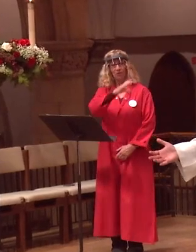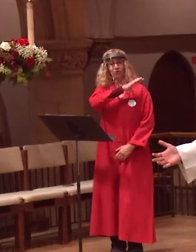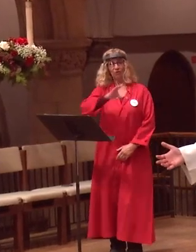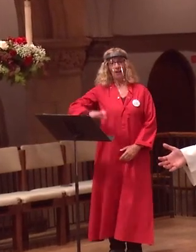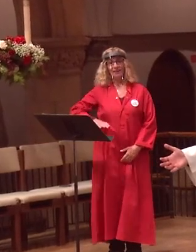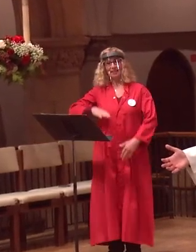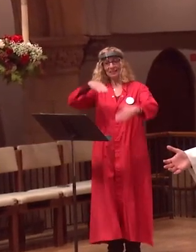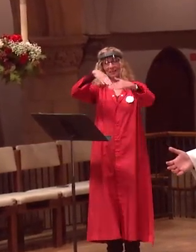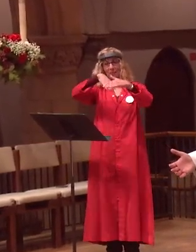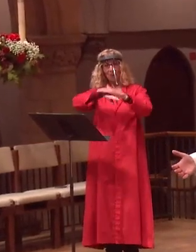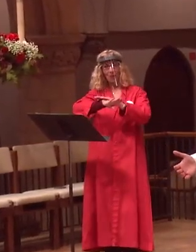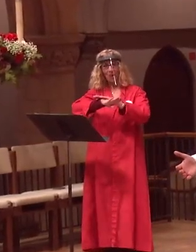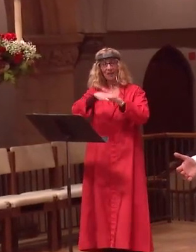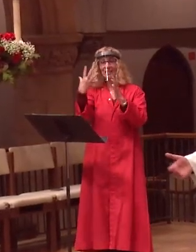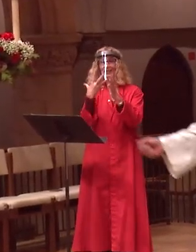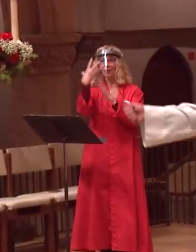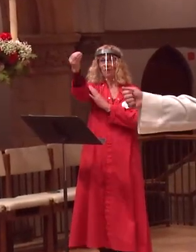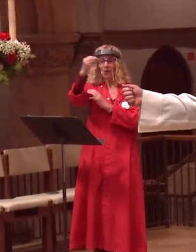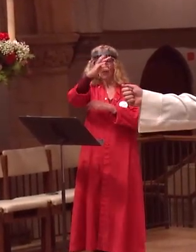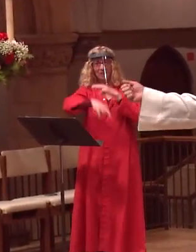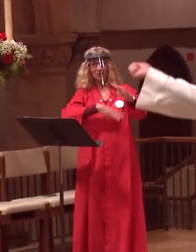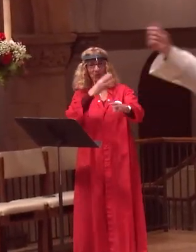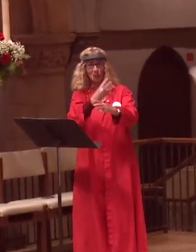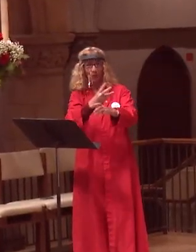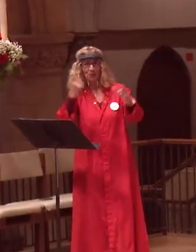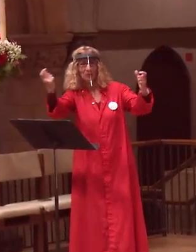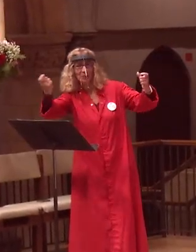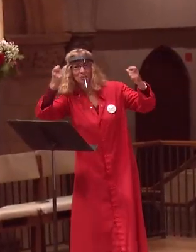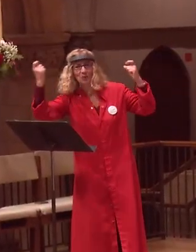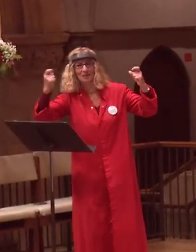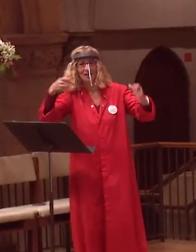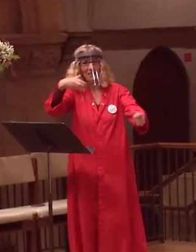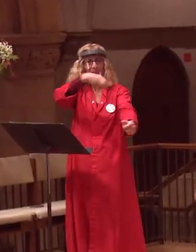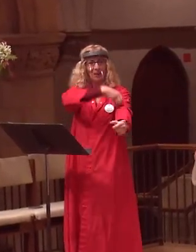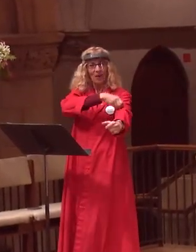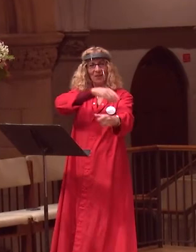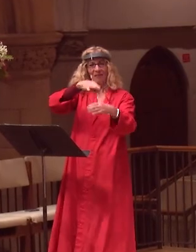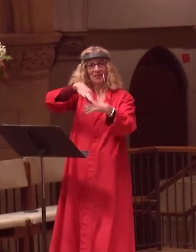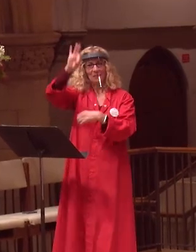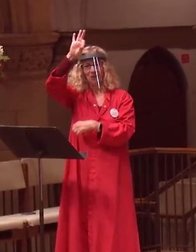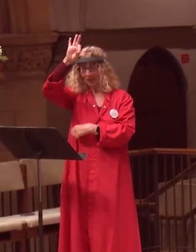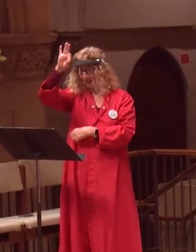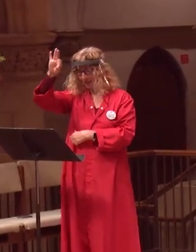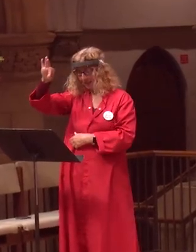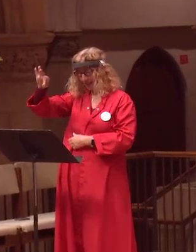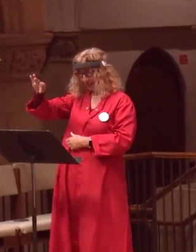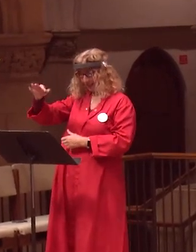Christ is born. Let us go forth into the world rejoicing in the power of the Spirit.